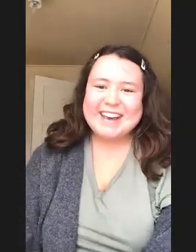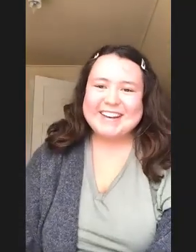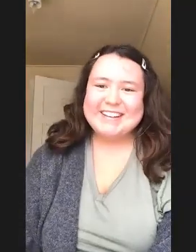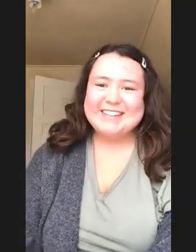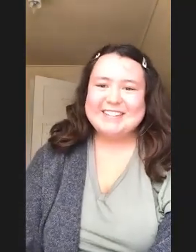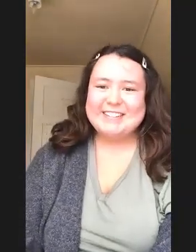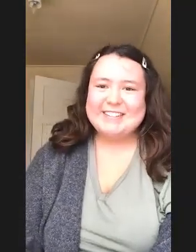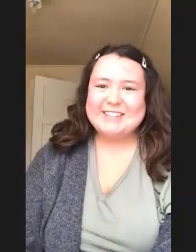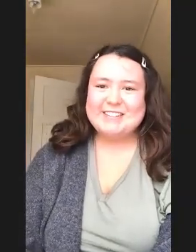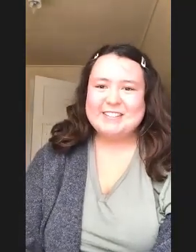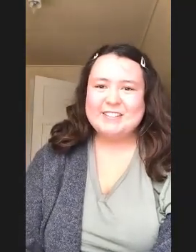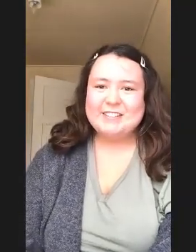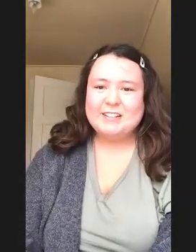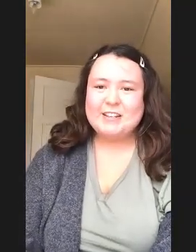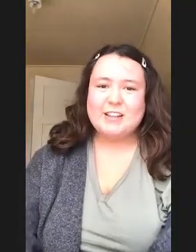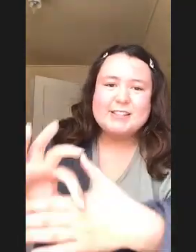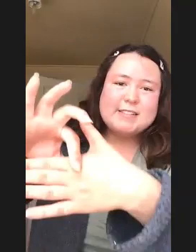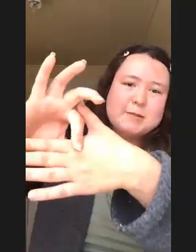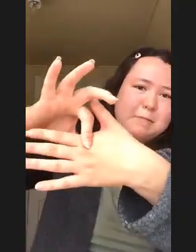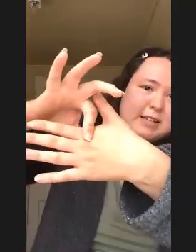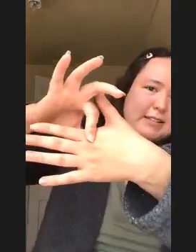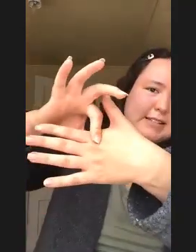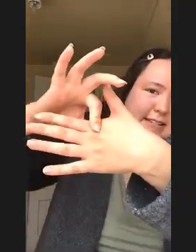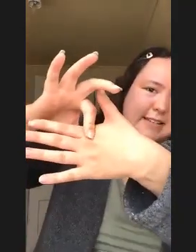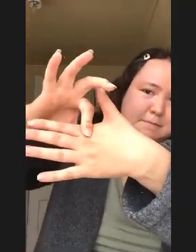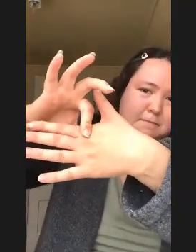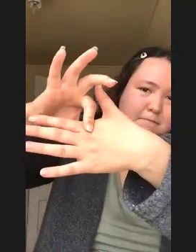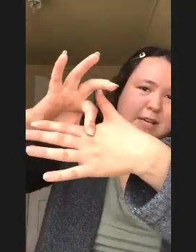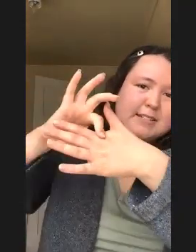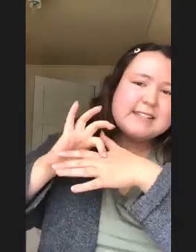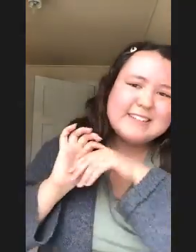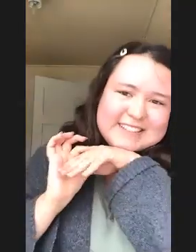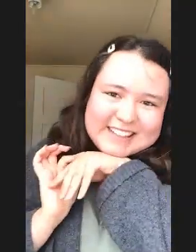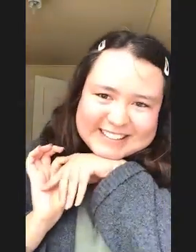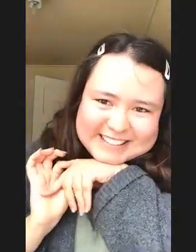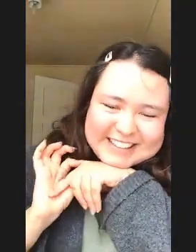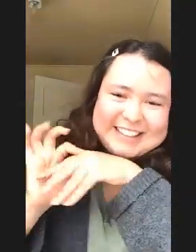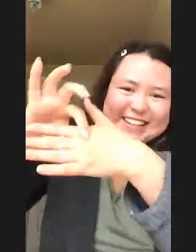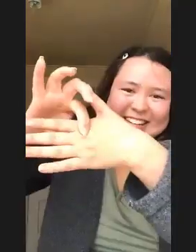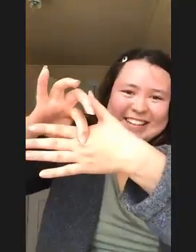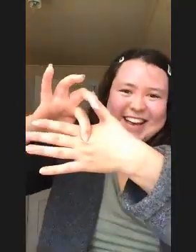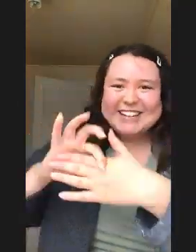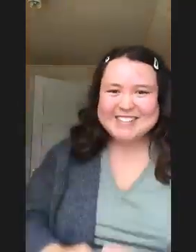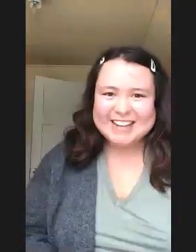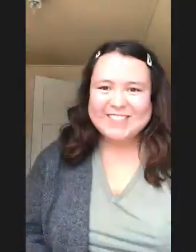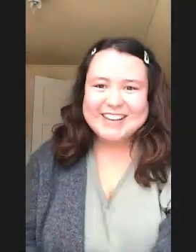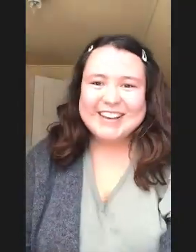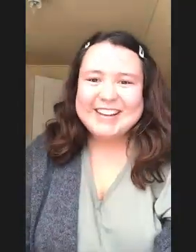Yeah. Awesome. Do you know Meat. I just thought of meat. Yeah.